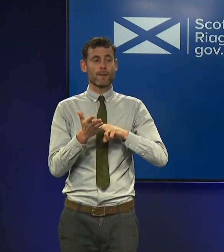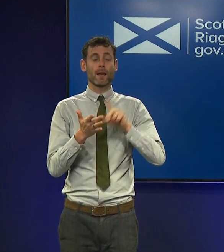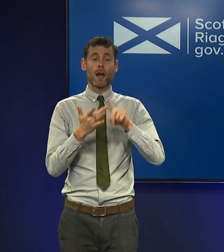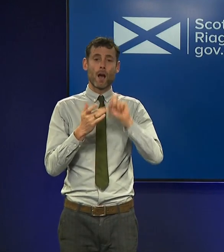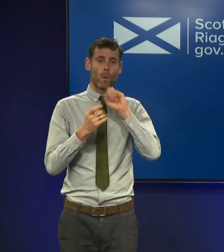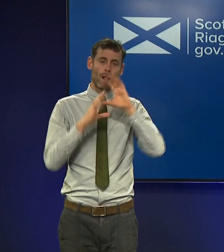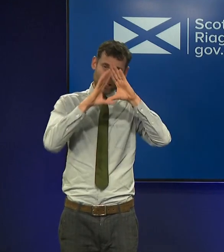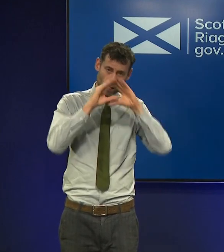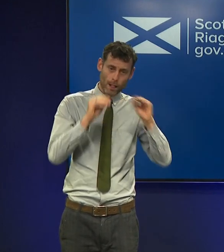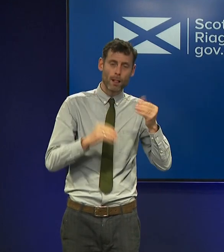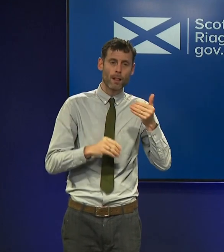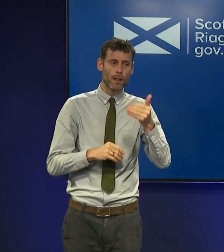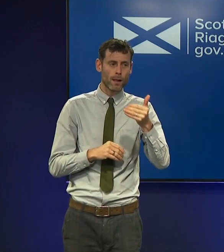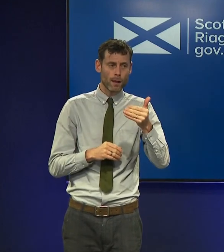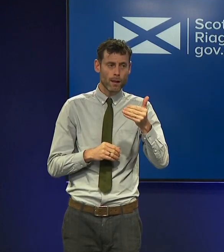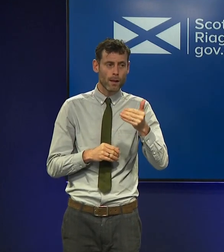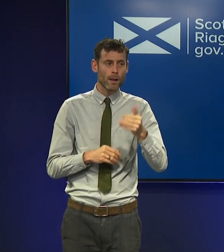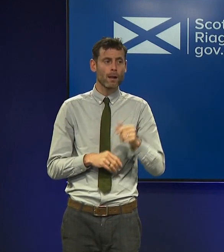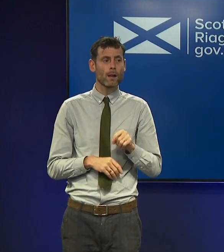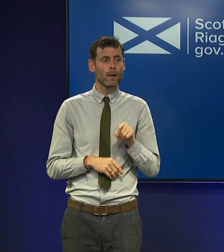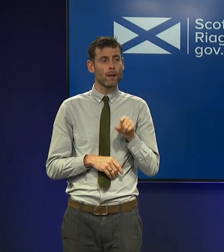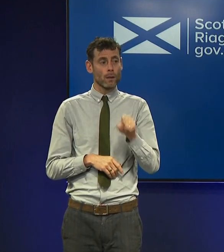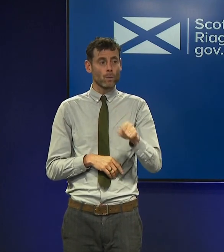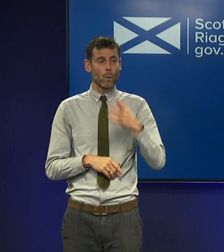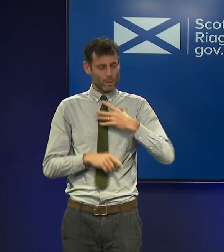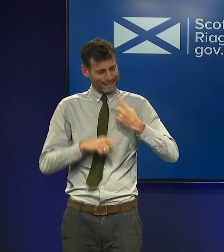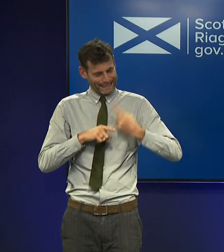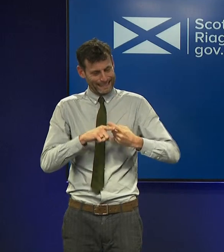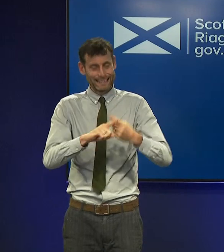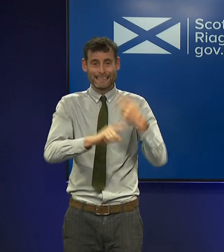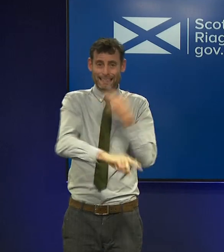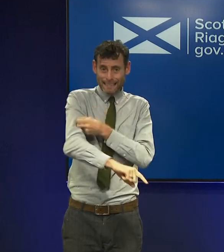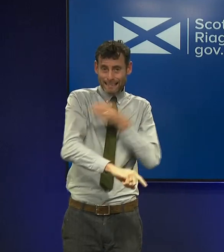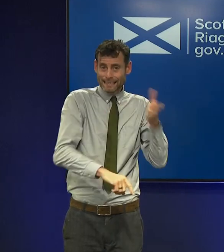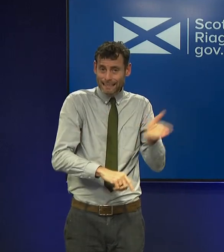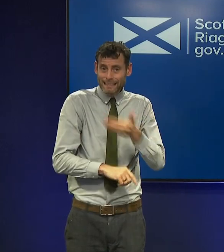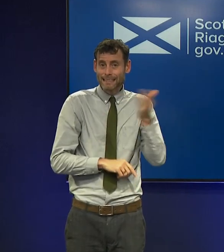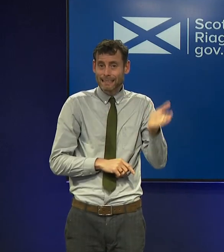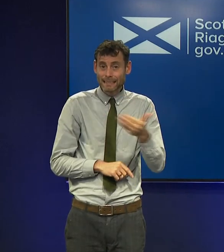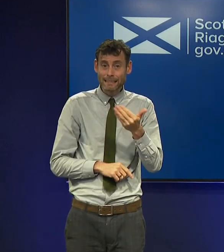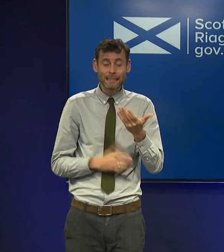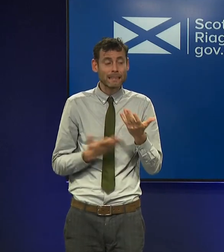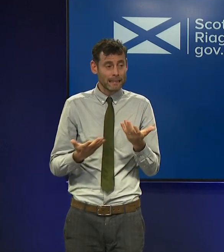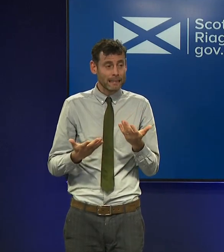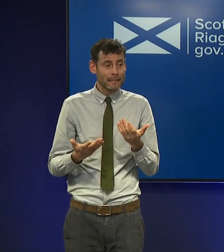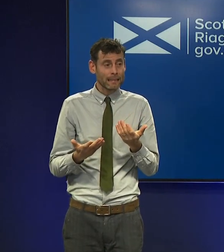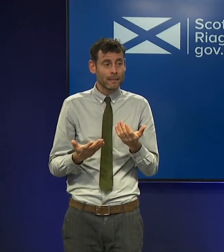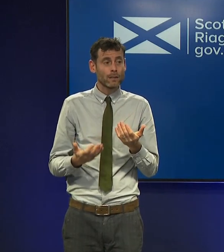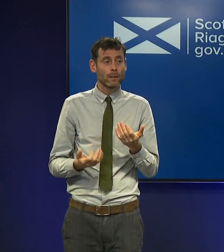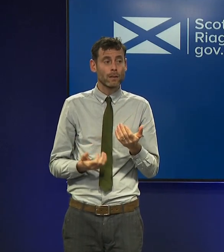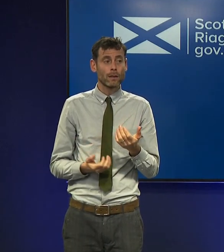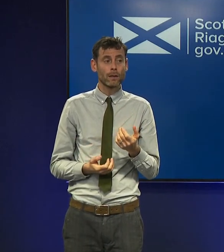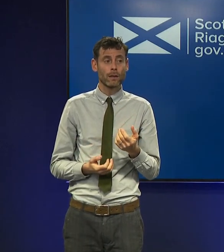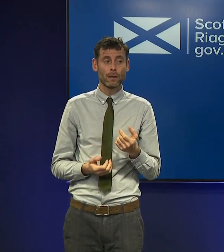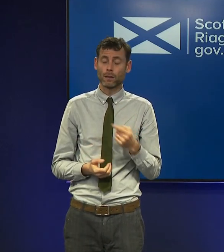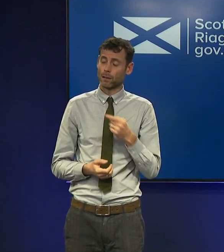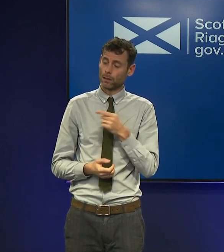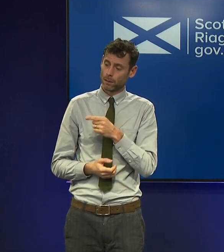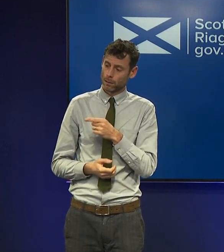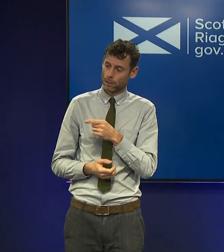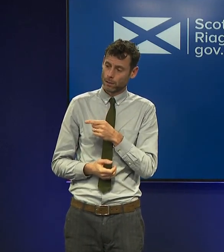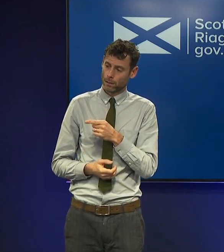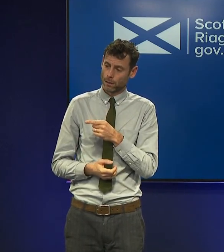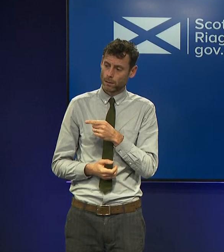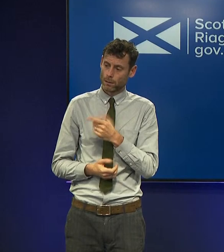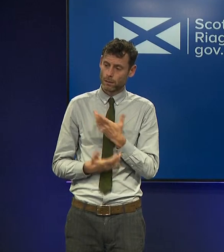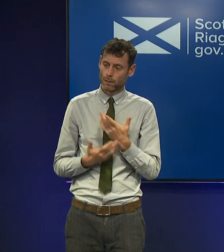as soon as possible. Is that something we could hear more about this afternoon, potentially? And for Gregor, how difficult, do you have any idea of how difficult it would be